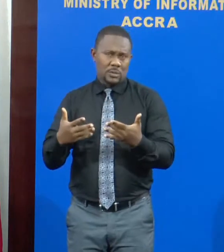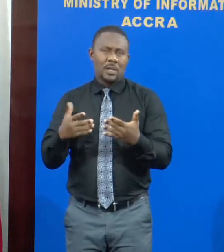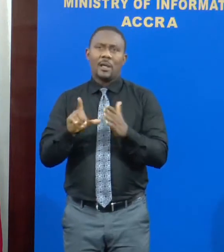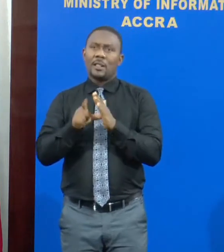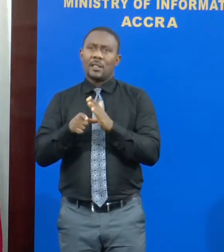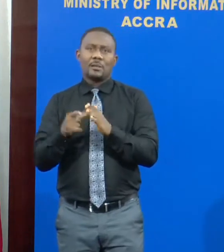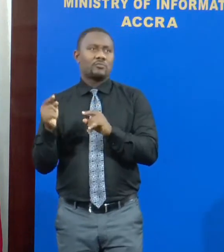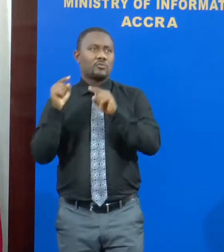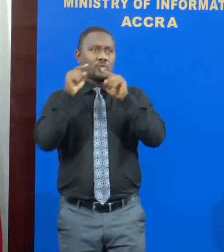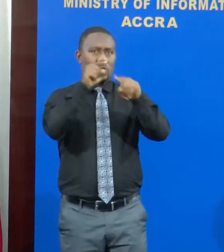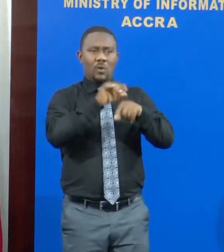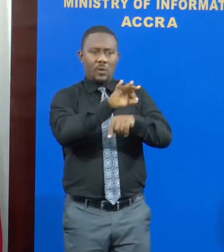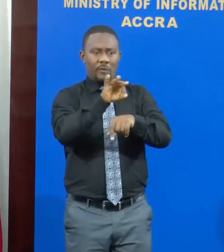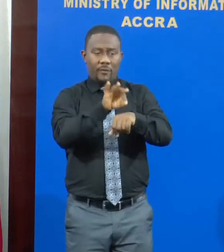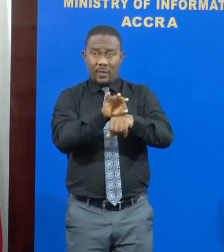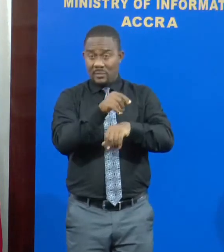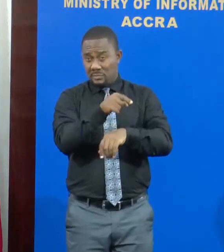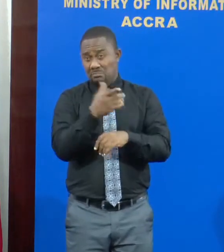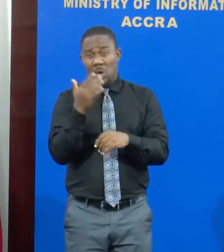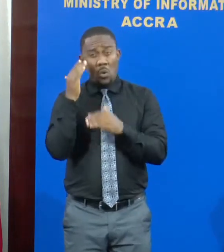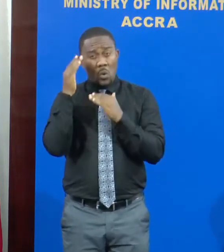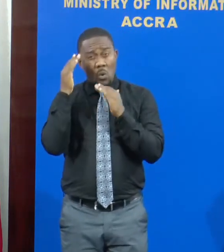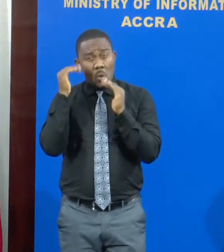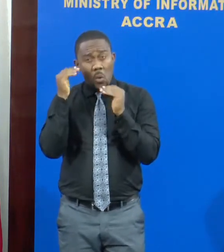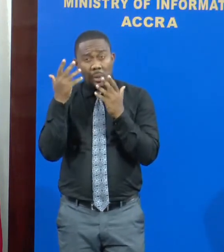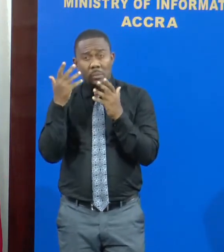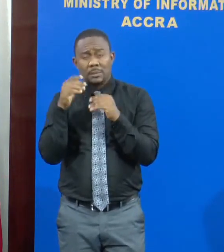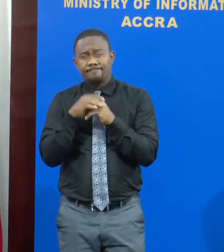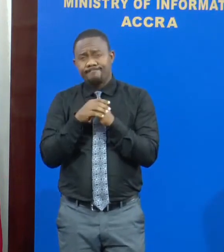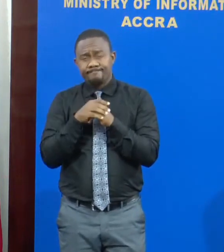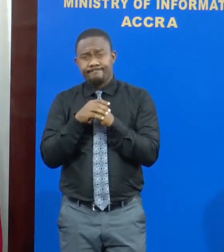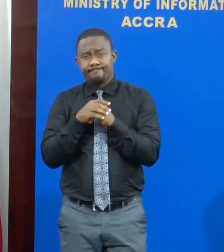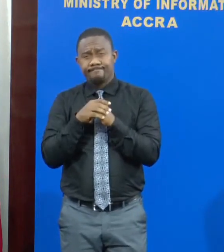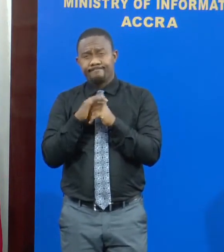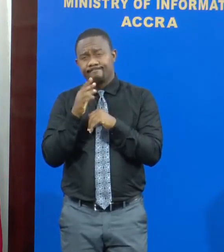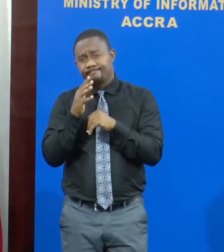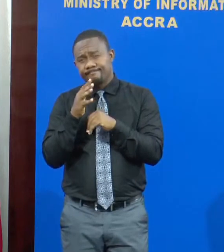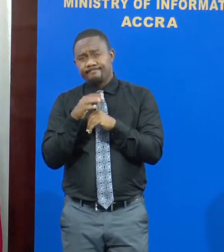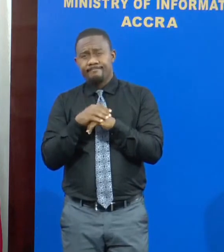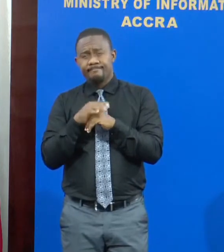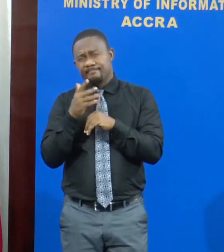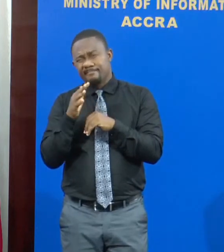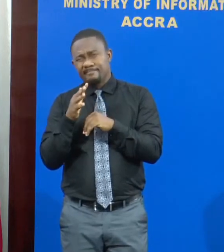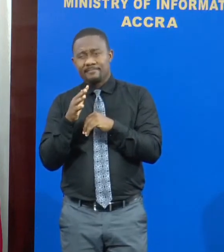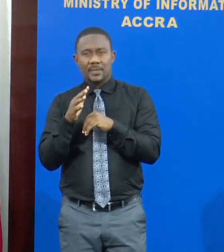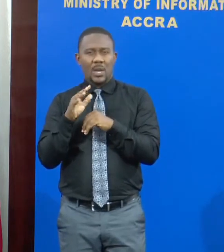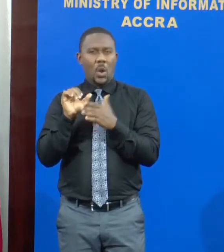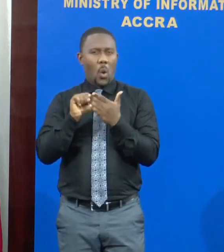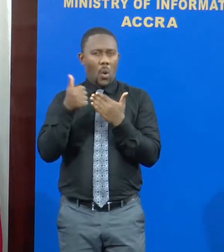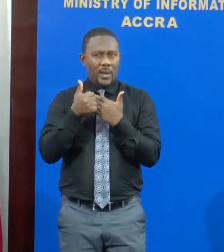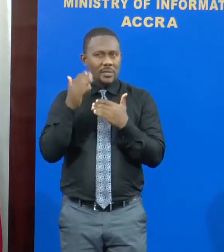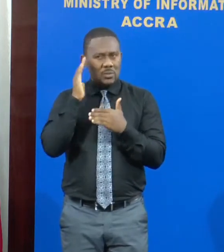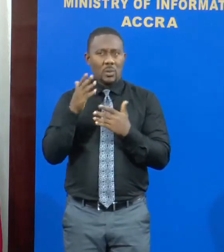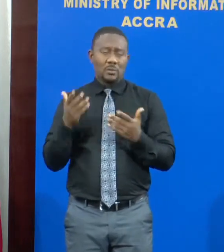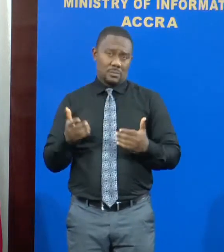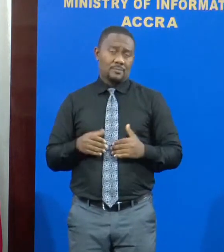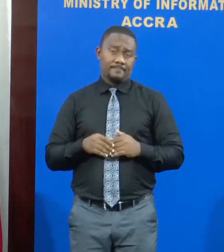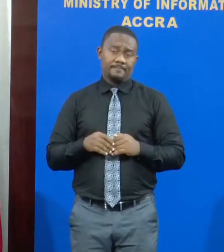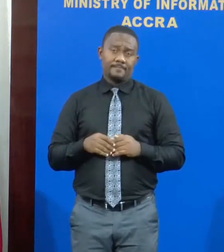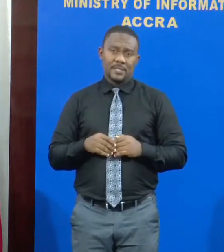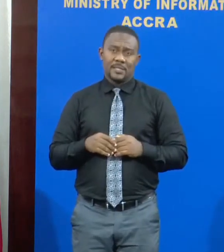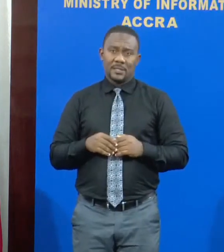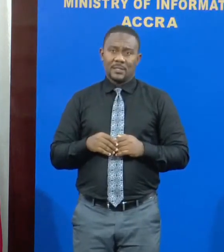will go back to the field. We hope sometime, maybe latest by not latest, but we hope by August that we'll be able to